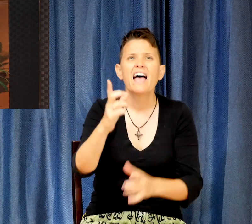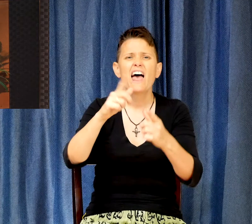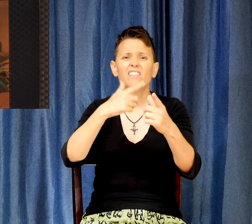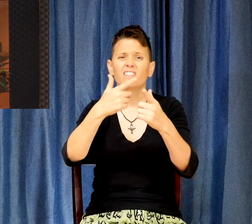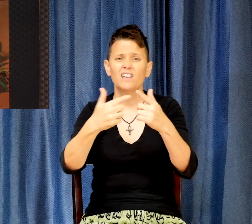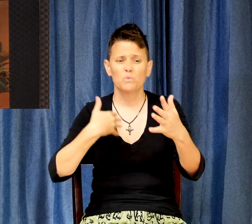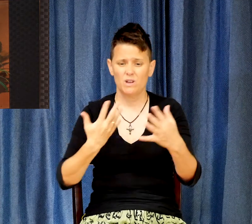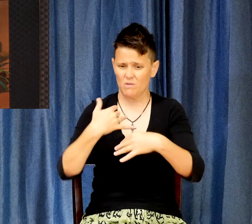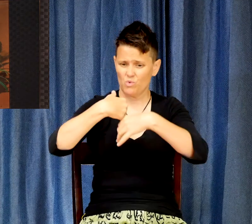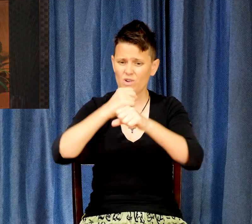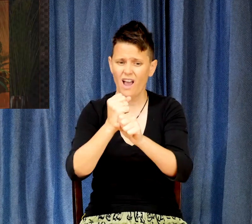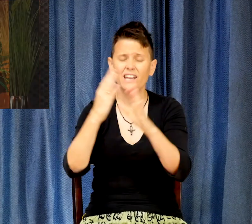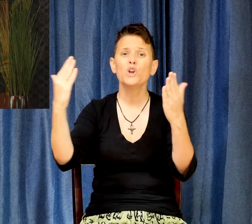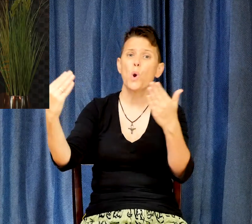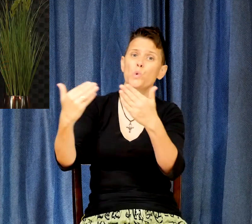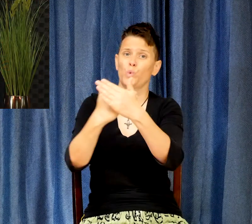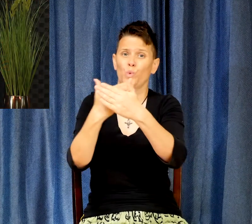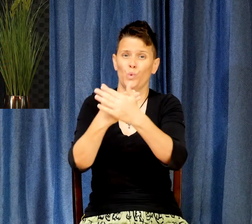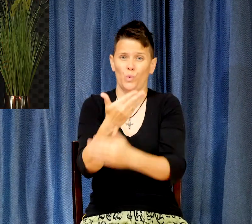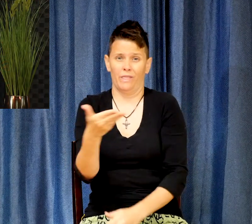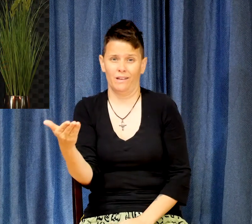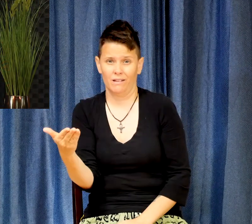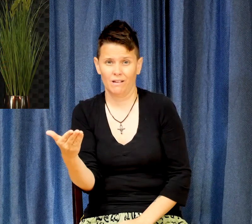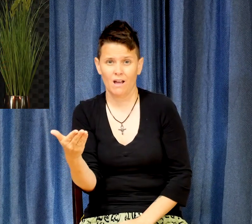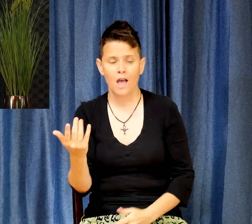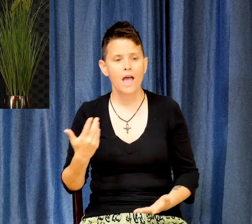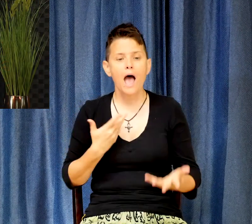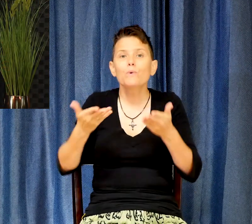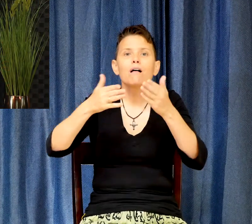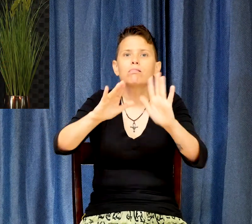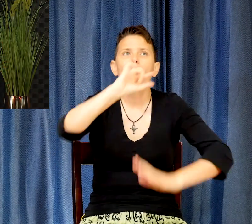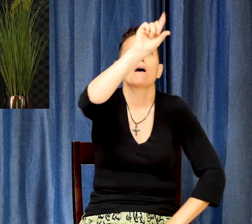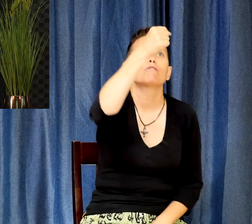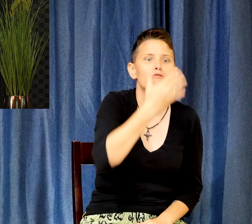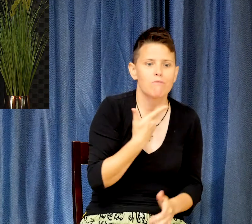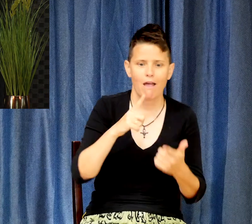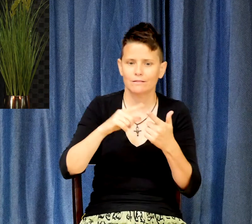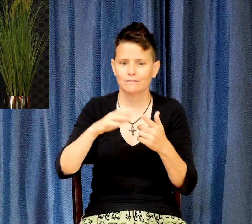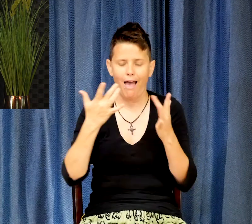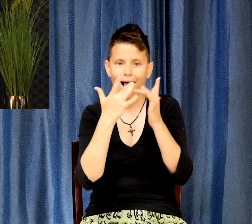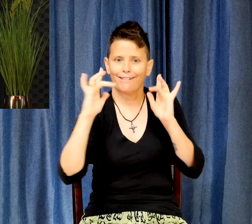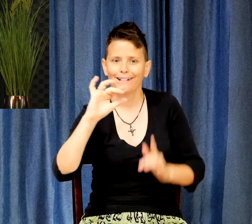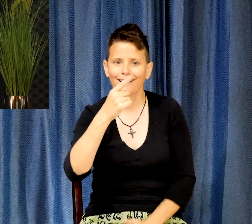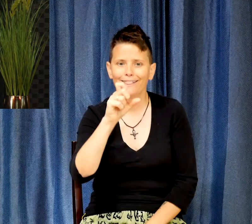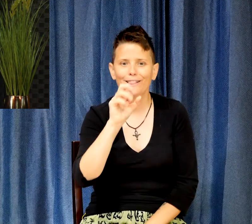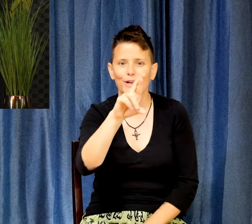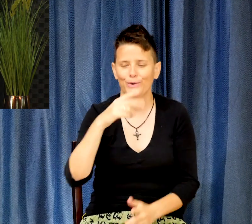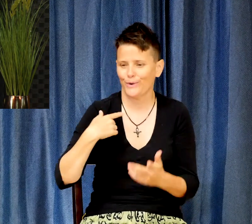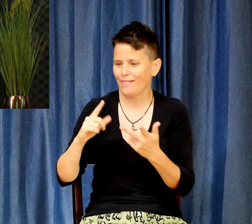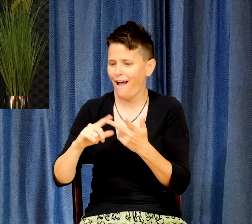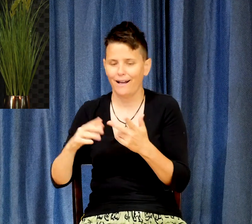whole new way, and allowing that grace, that glitter, that gold, that God stuff to fill those